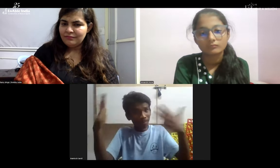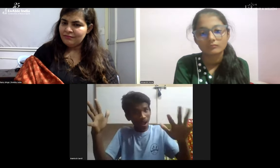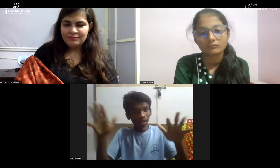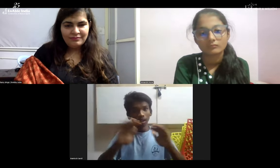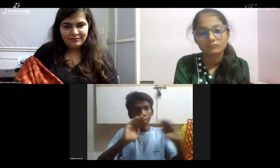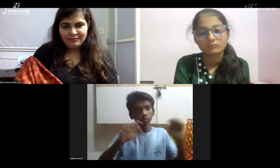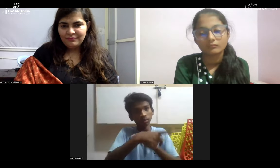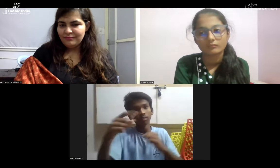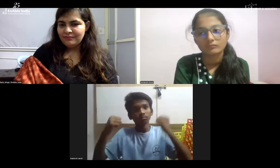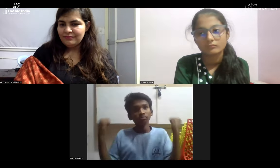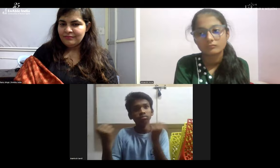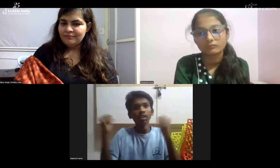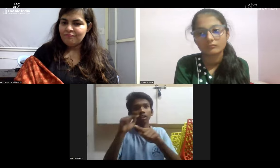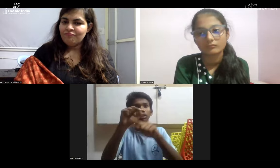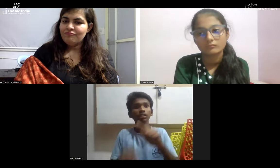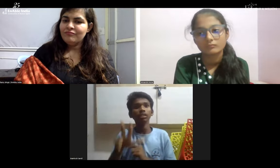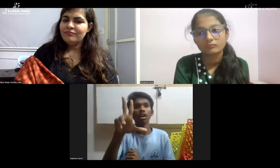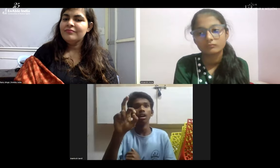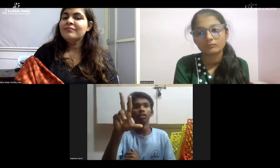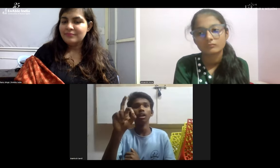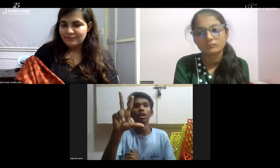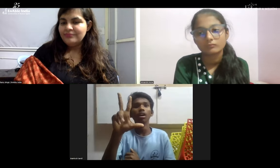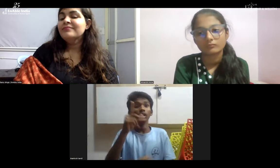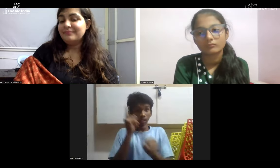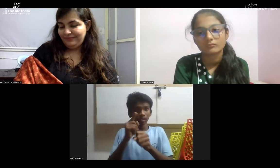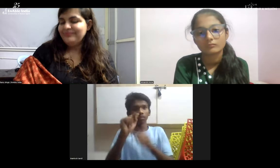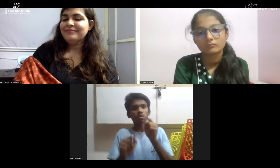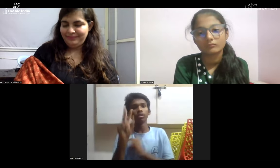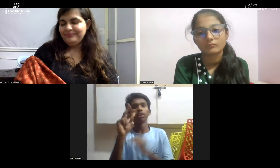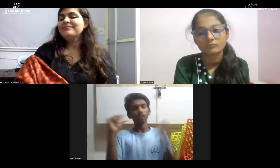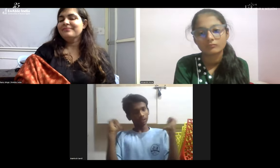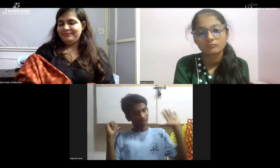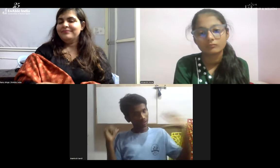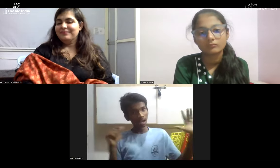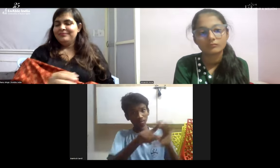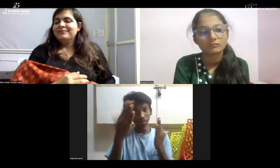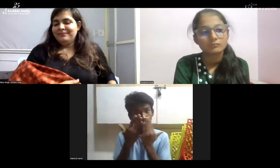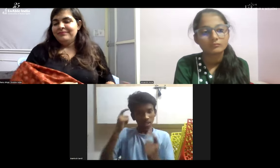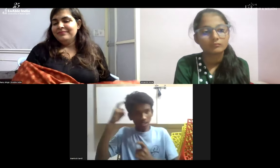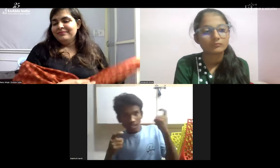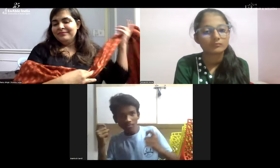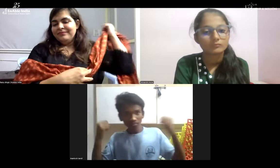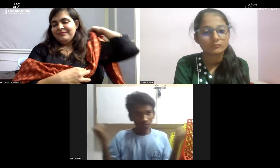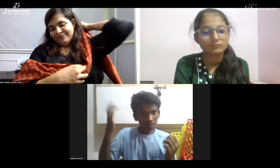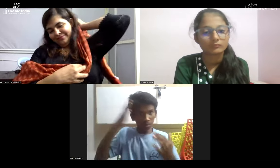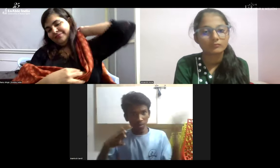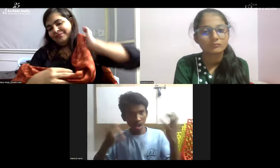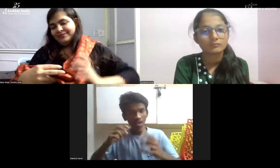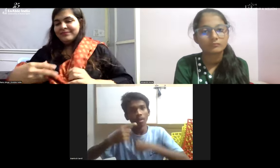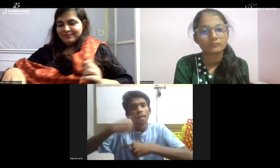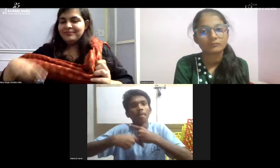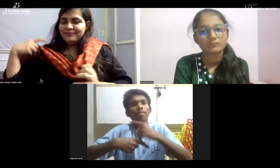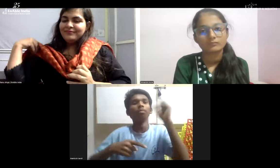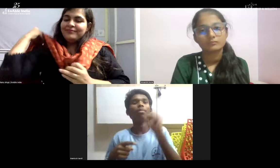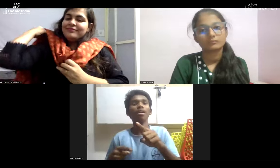All right. Okay. Yes. Please continue. Himanshi. So all the other issues come